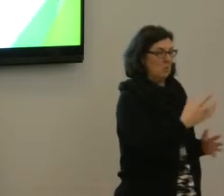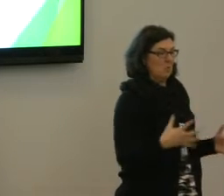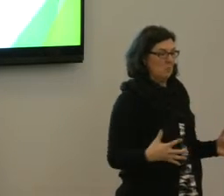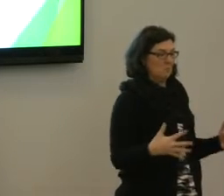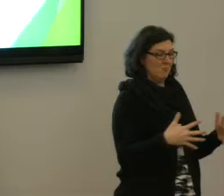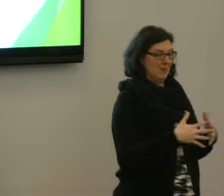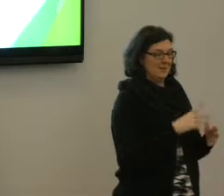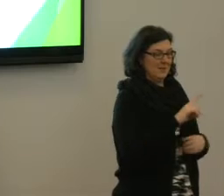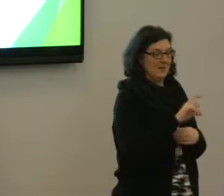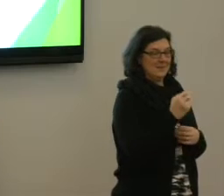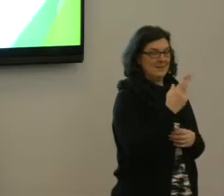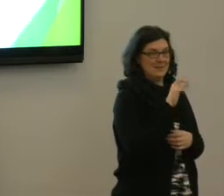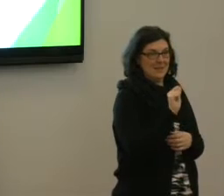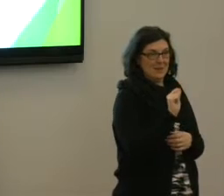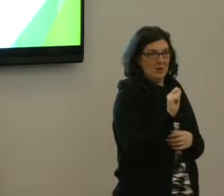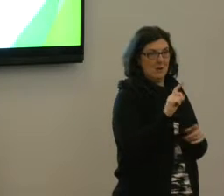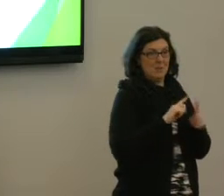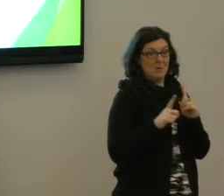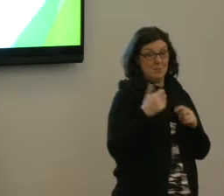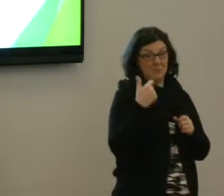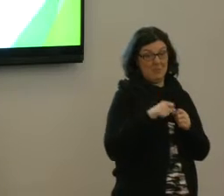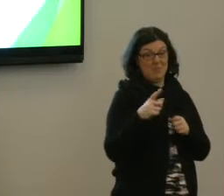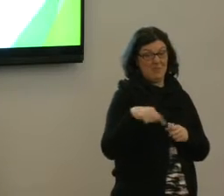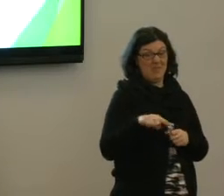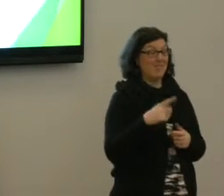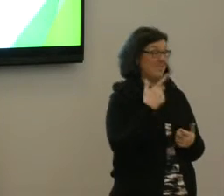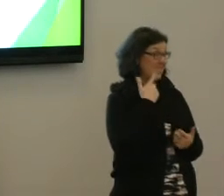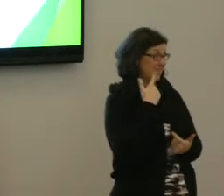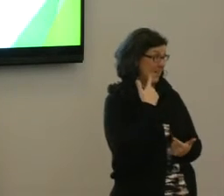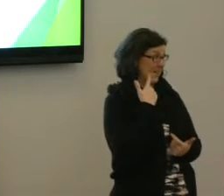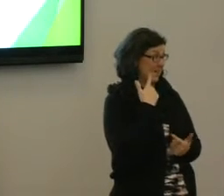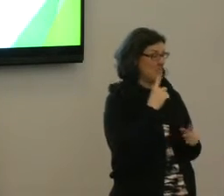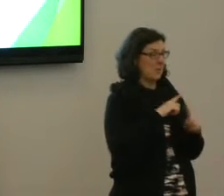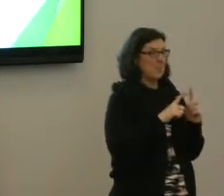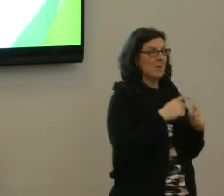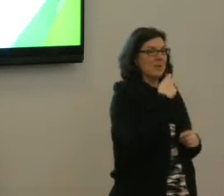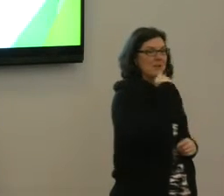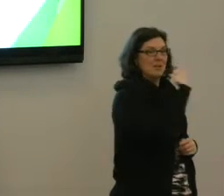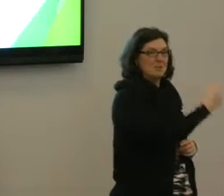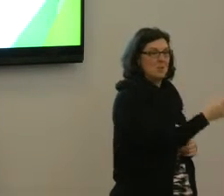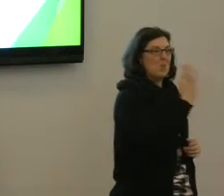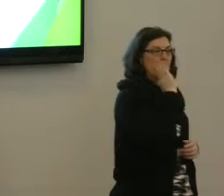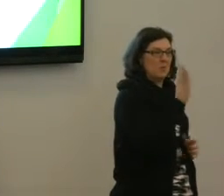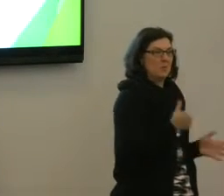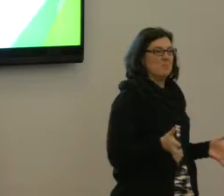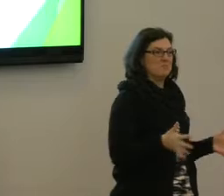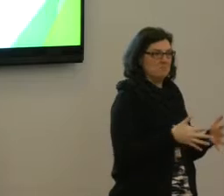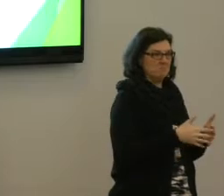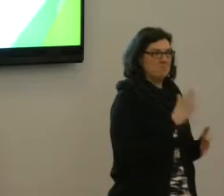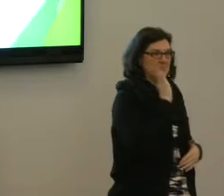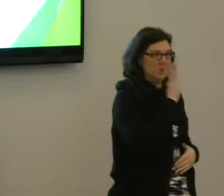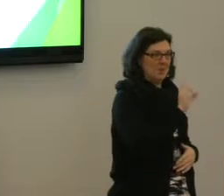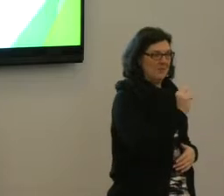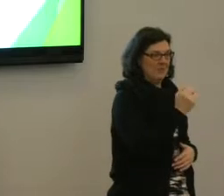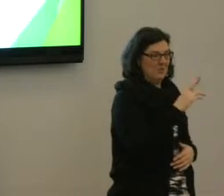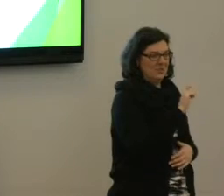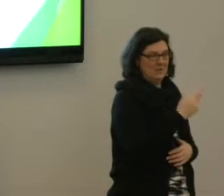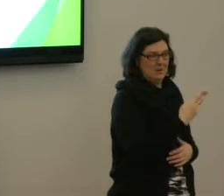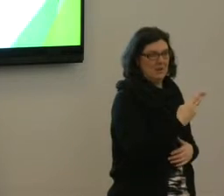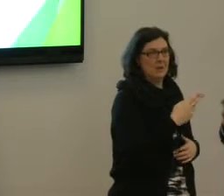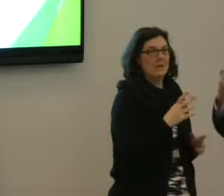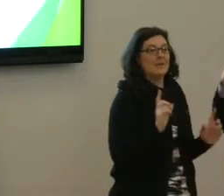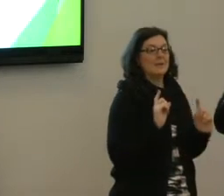laughed off, if you remember that story. Or it's that bringing of this presence. It's the gift of that person and what they